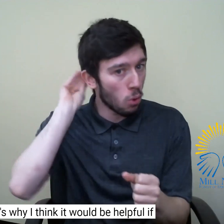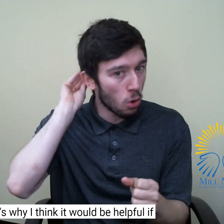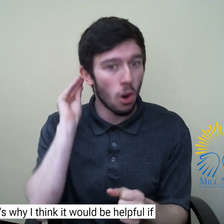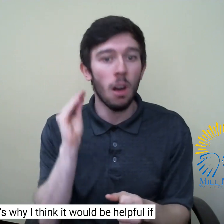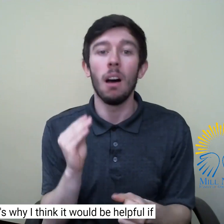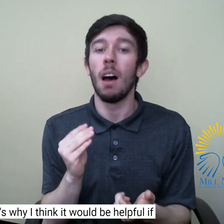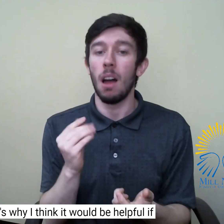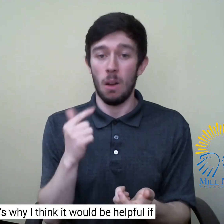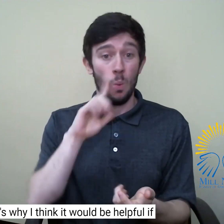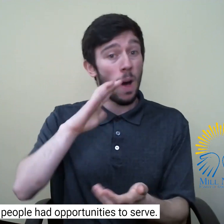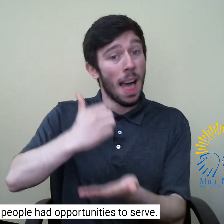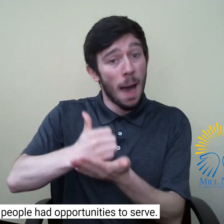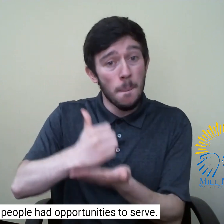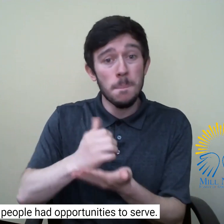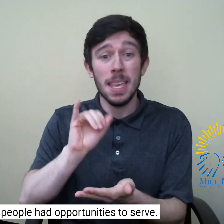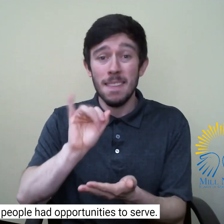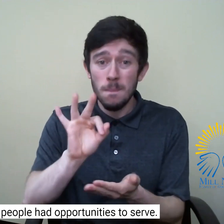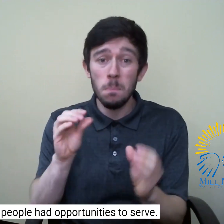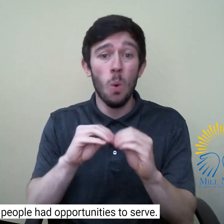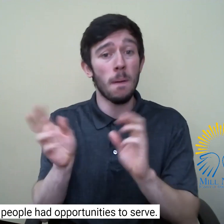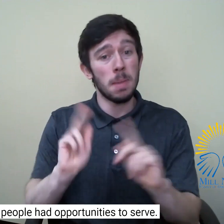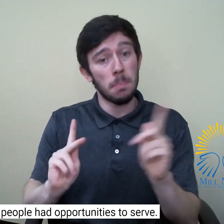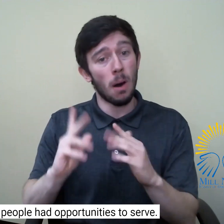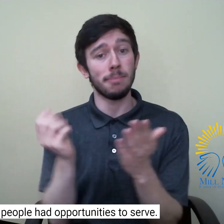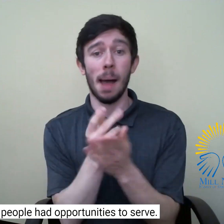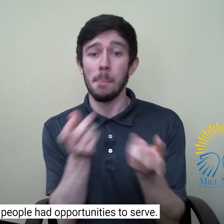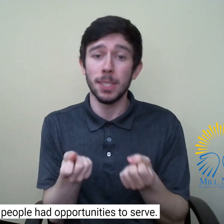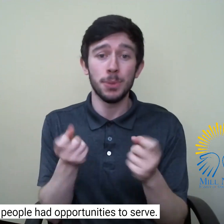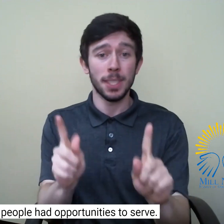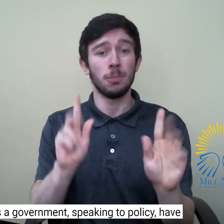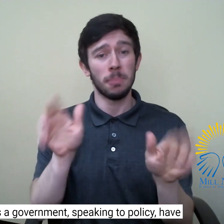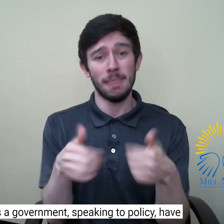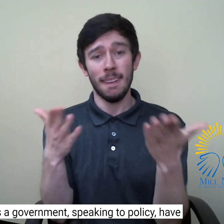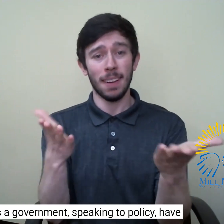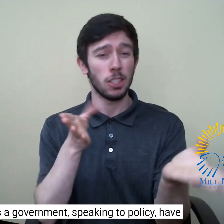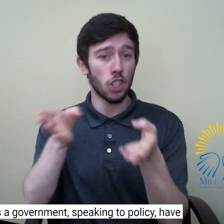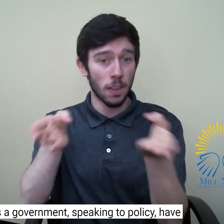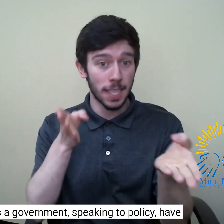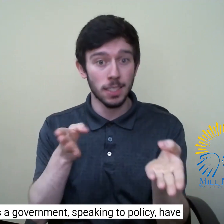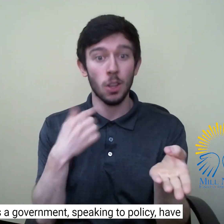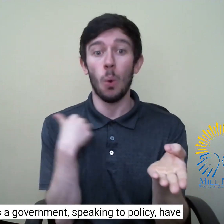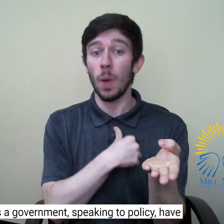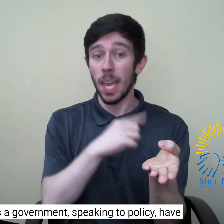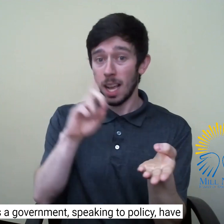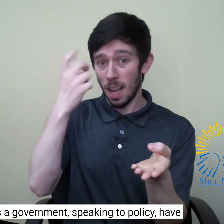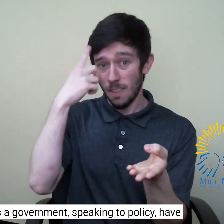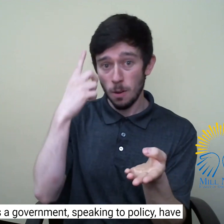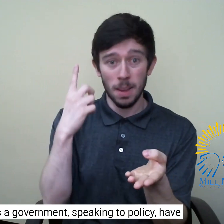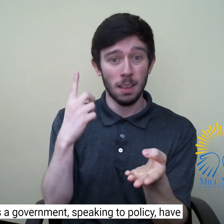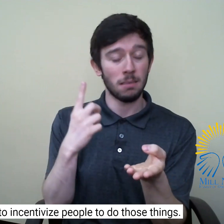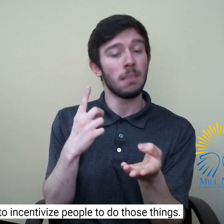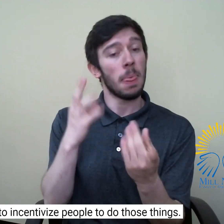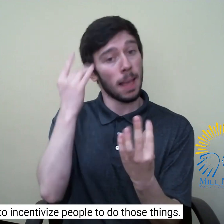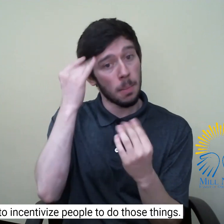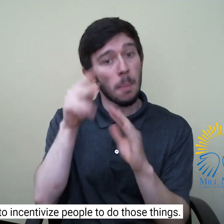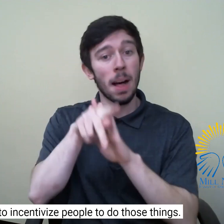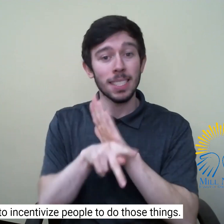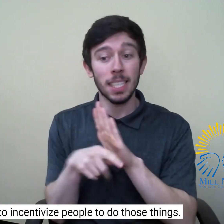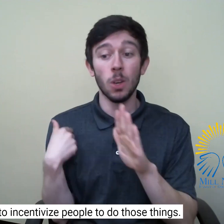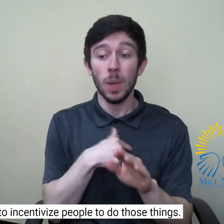think it would be helpful if more people had opportunities to serve. And we as a government, speaking to policy, have the ability to incentivize